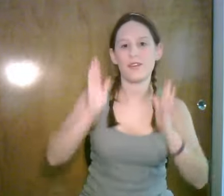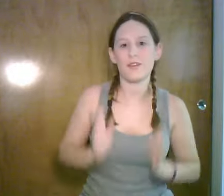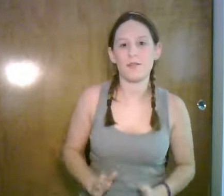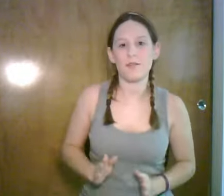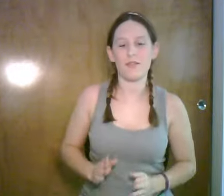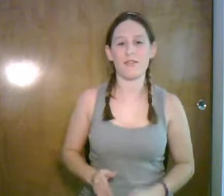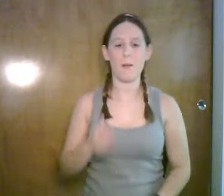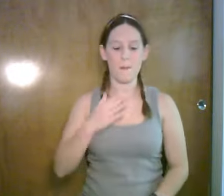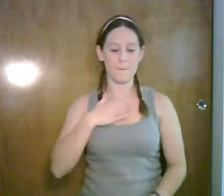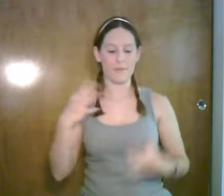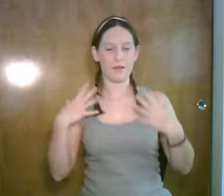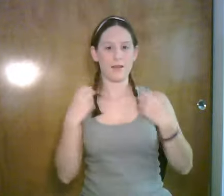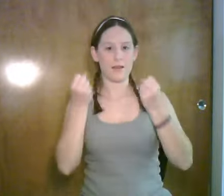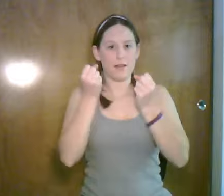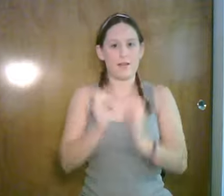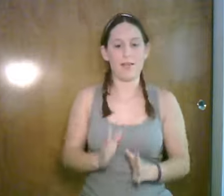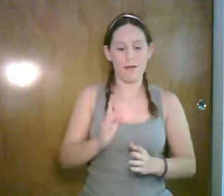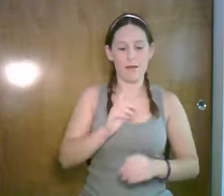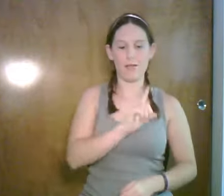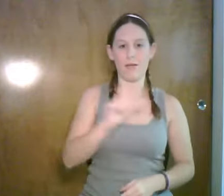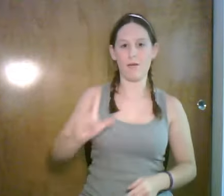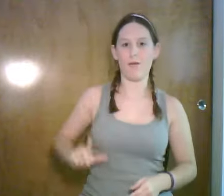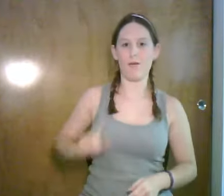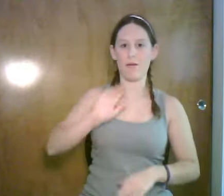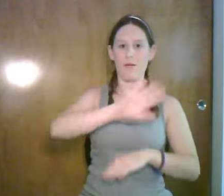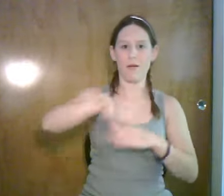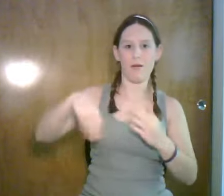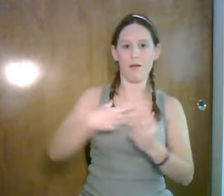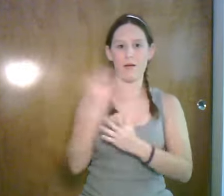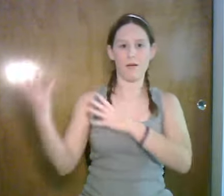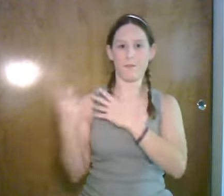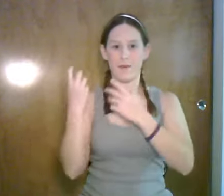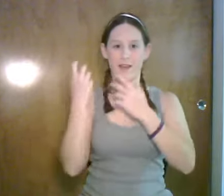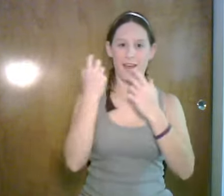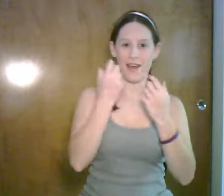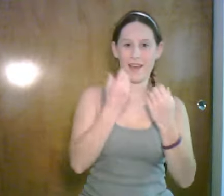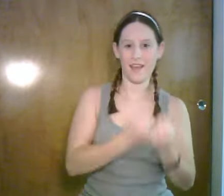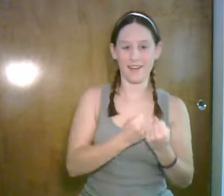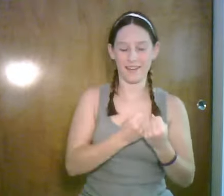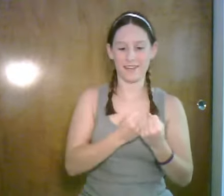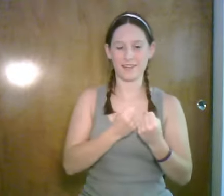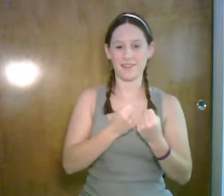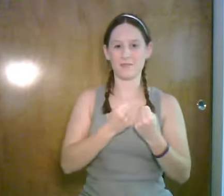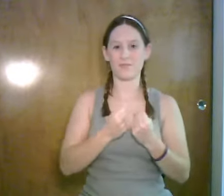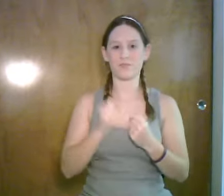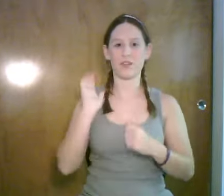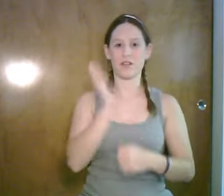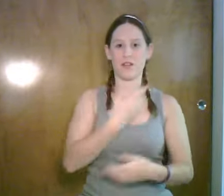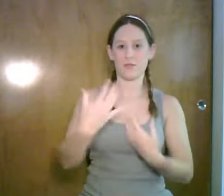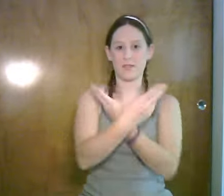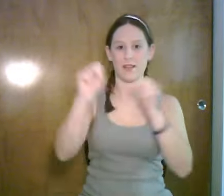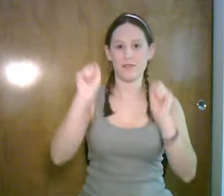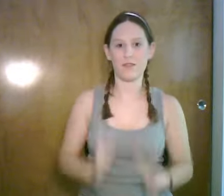Redeemer, my healer, Lord Almighty Our Savior,